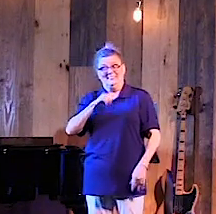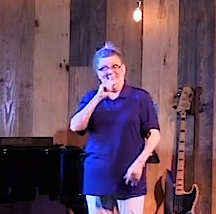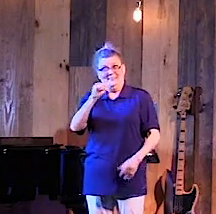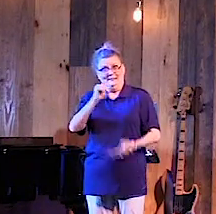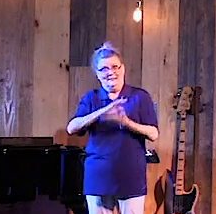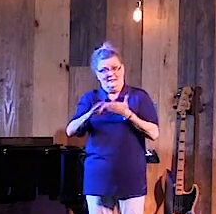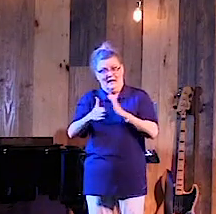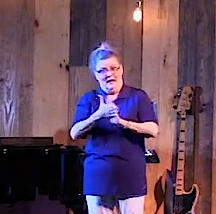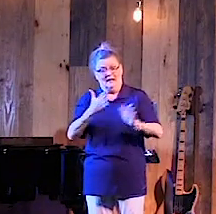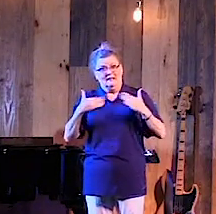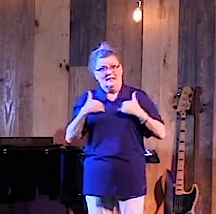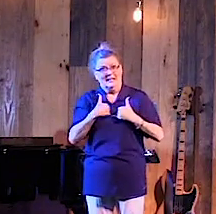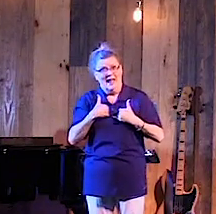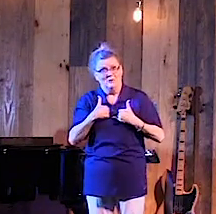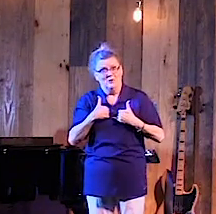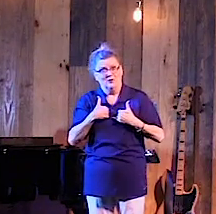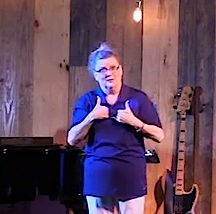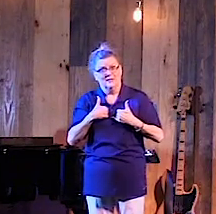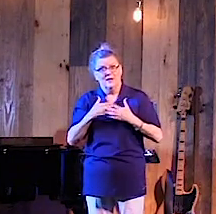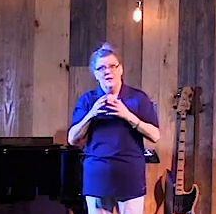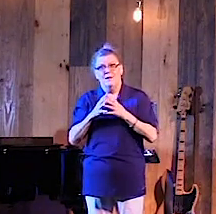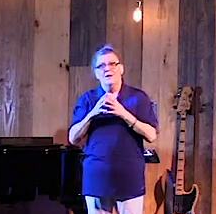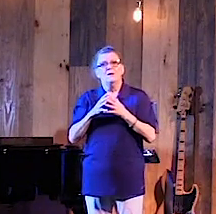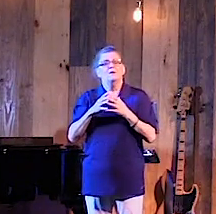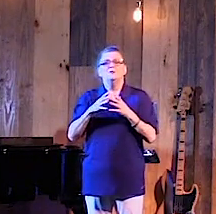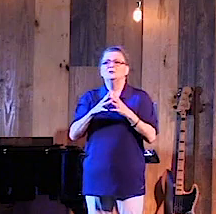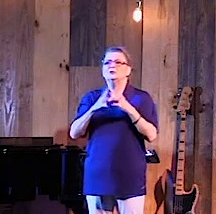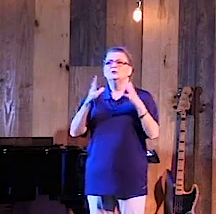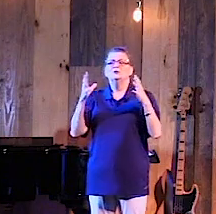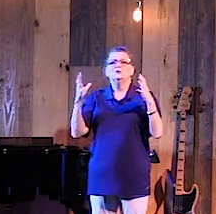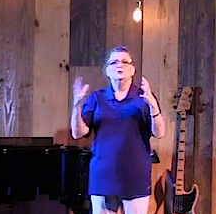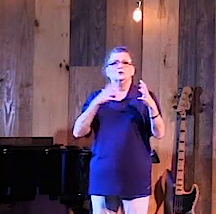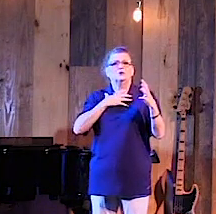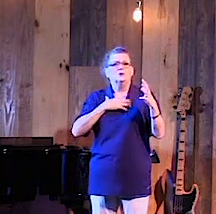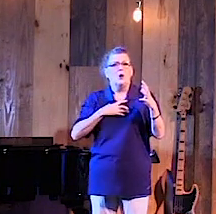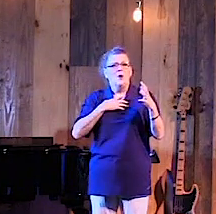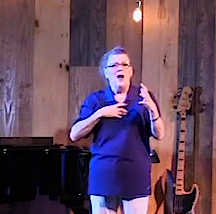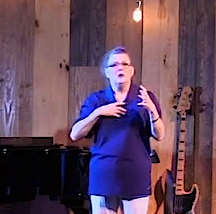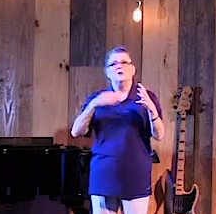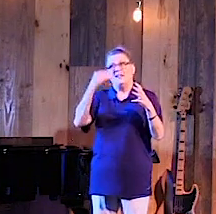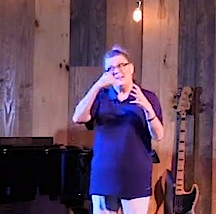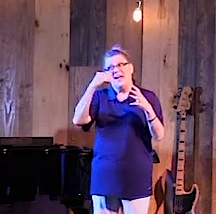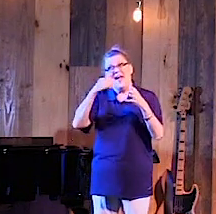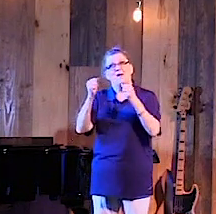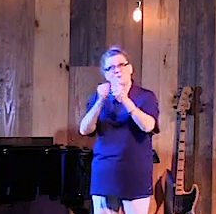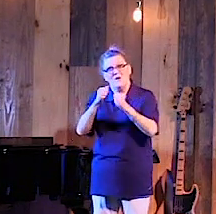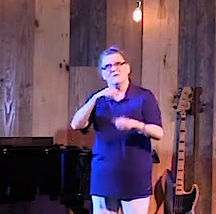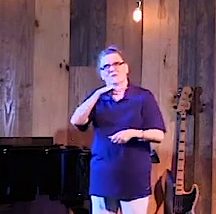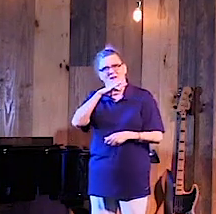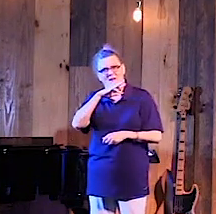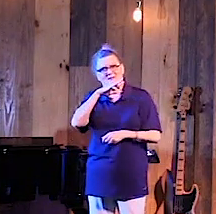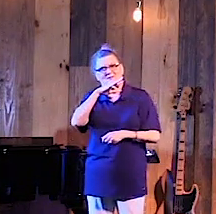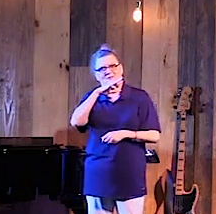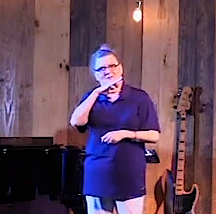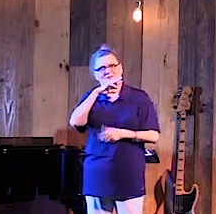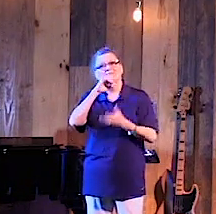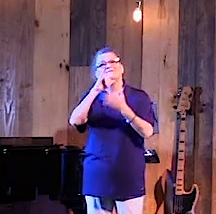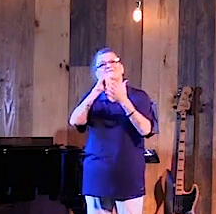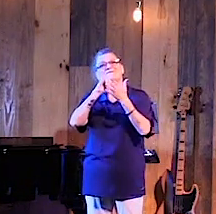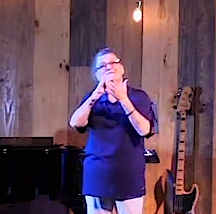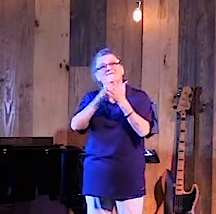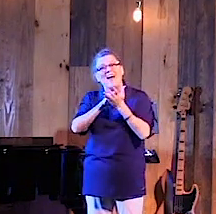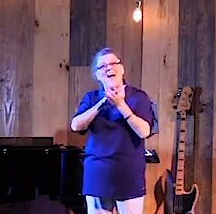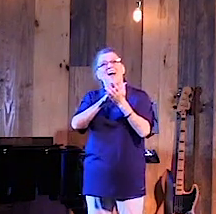animals. And he became so hungry that he even craved to eat what the pigs were eating. But see, that is the picture of